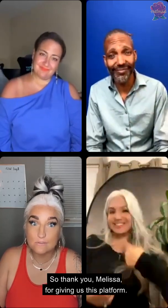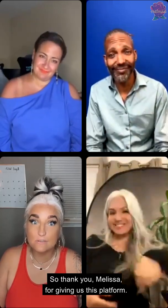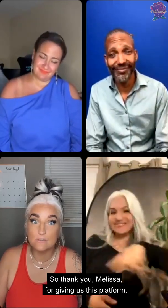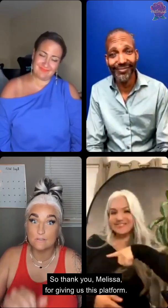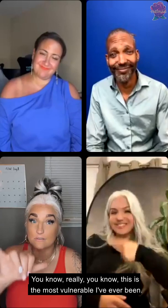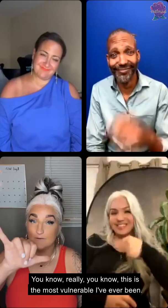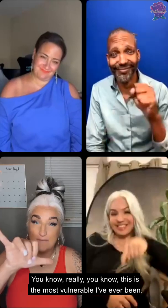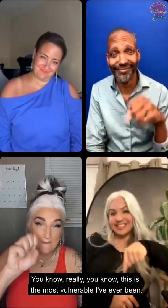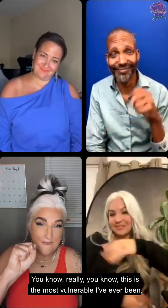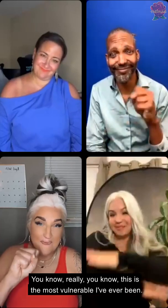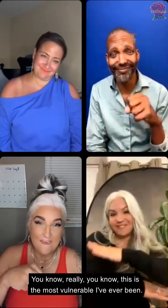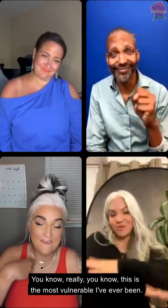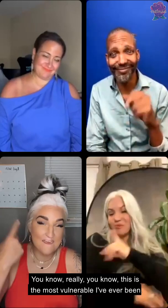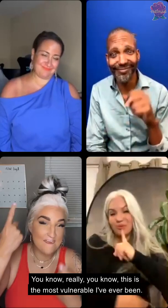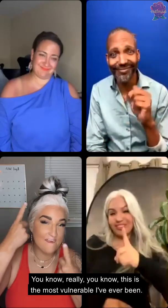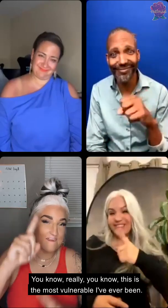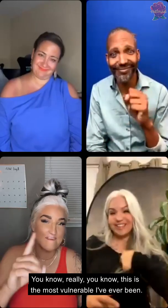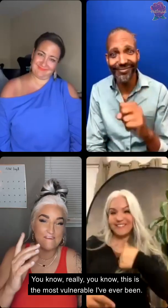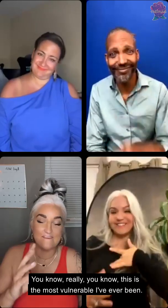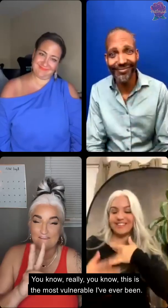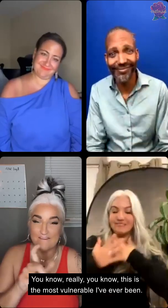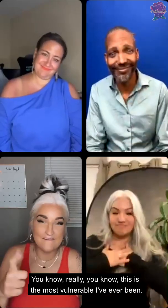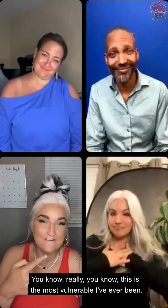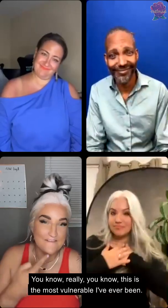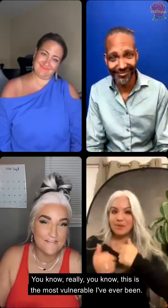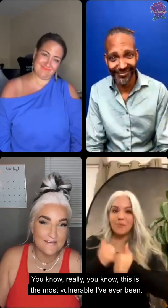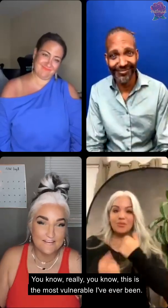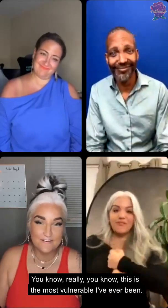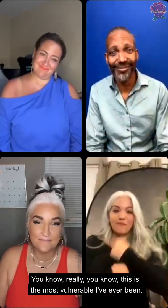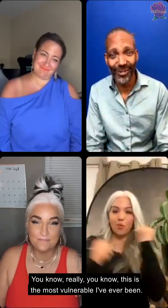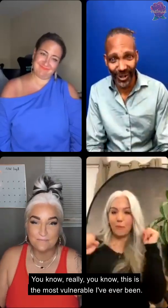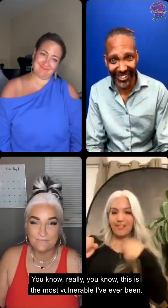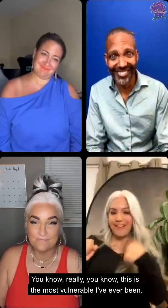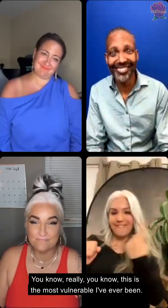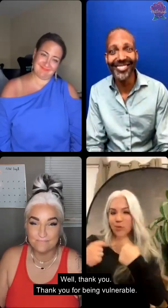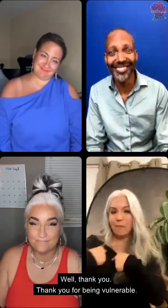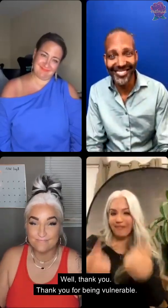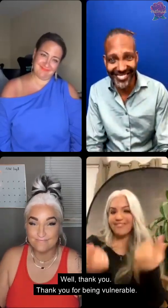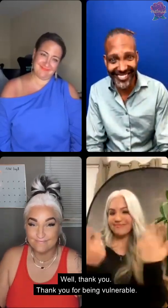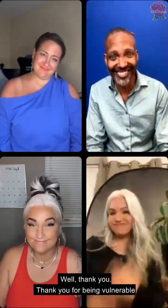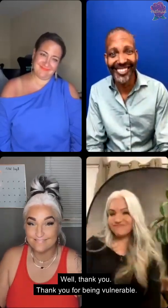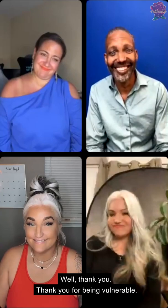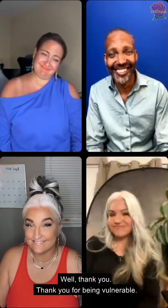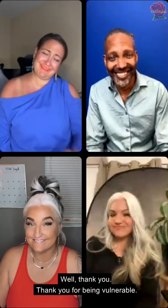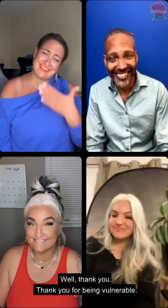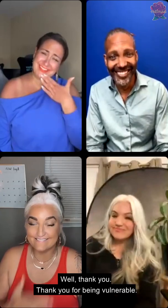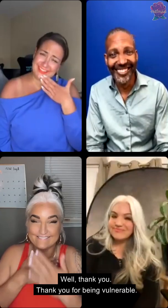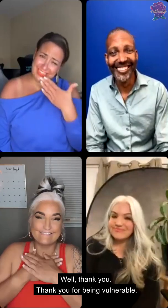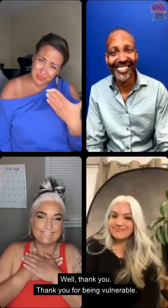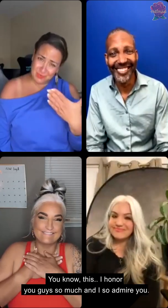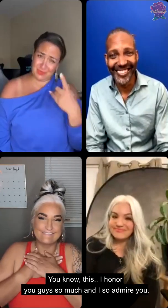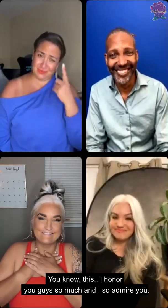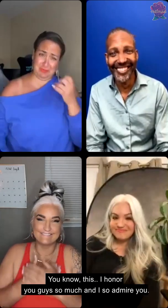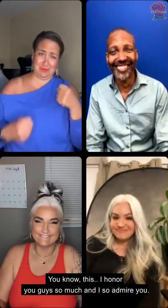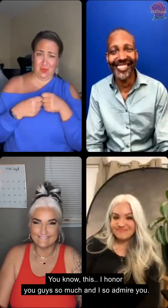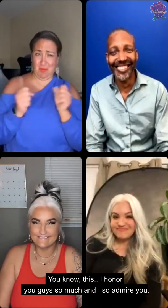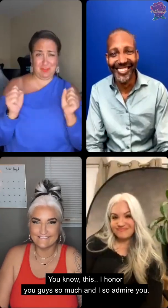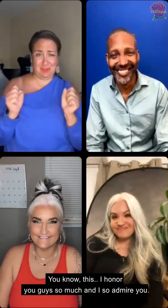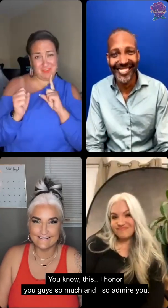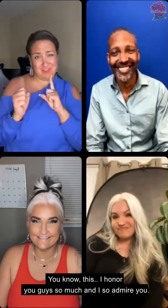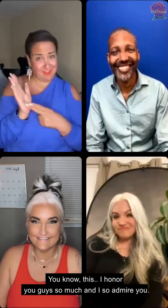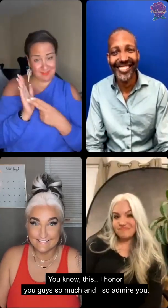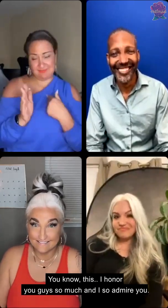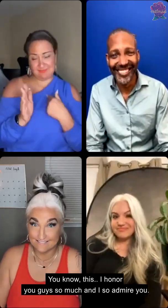for giving us this platform. Really, this is the most vulnerable I've ever been. Well, thank you. Thank you for being